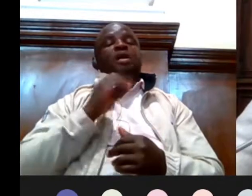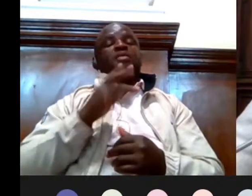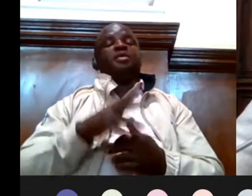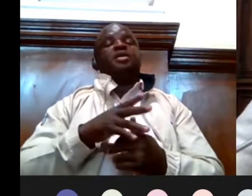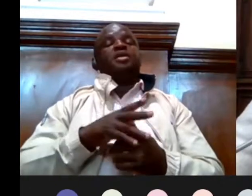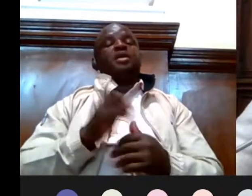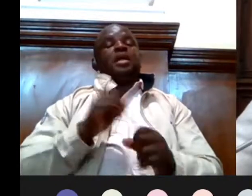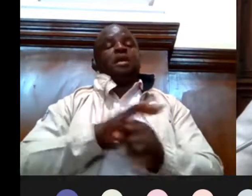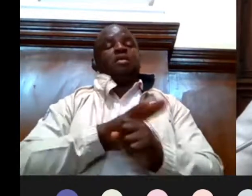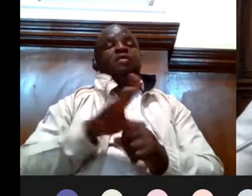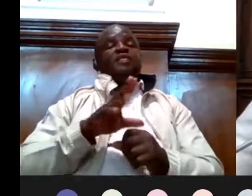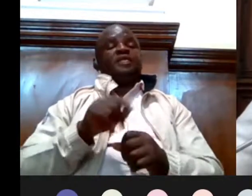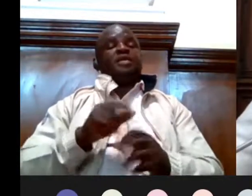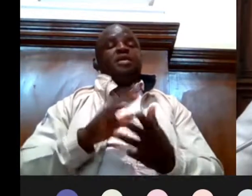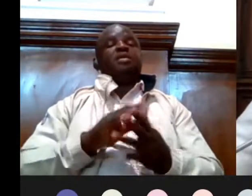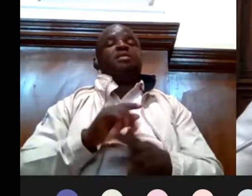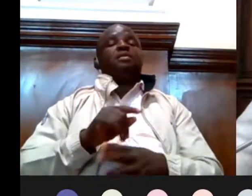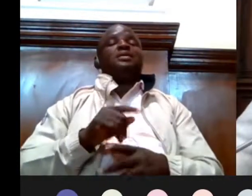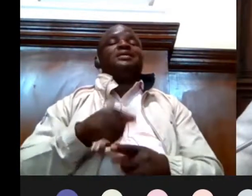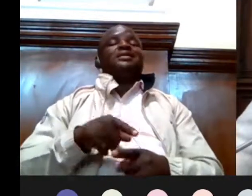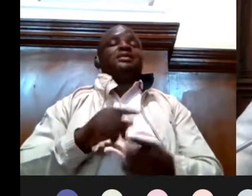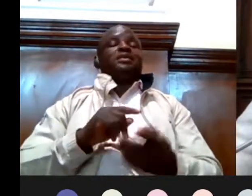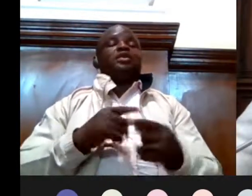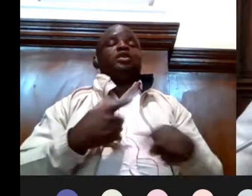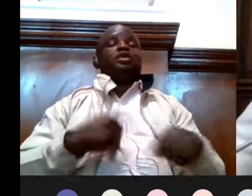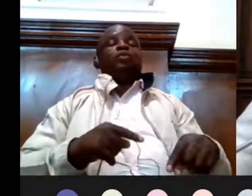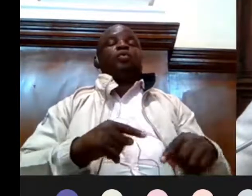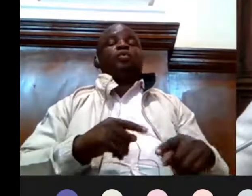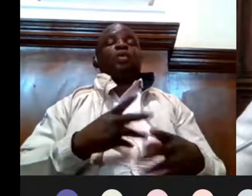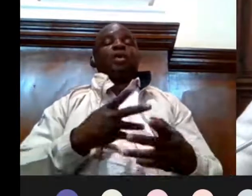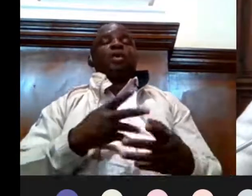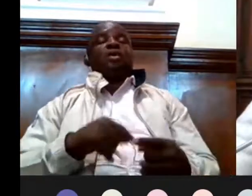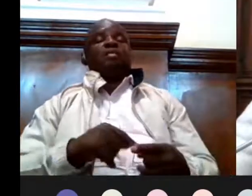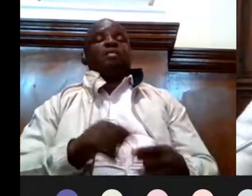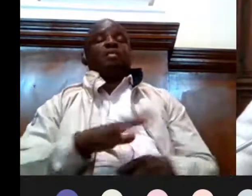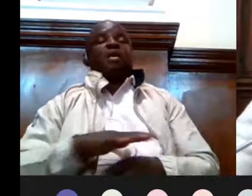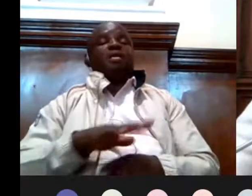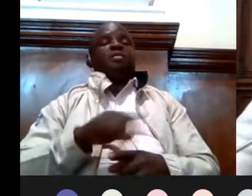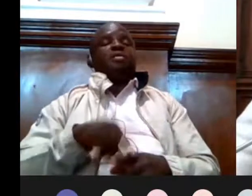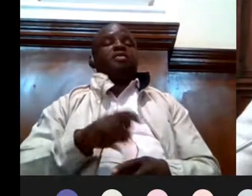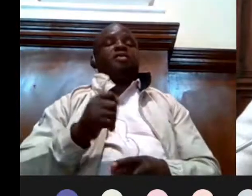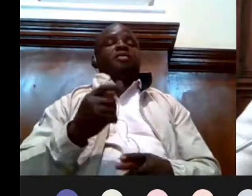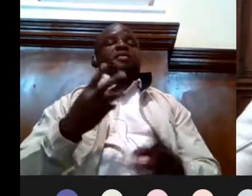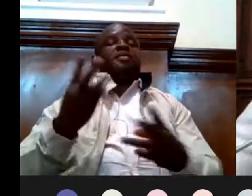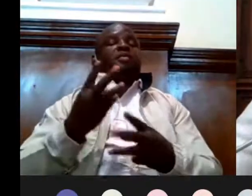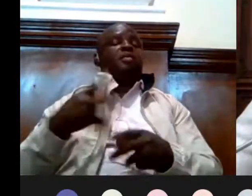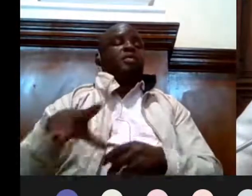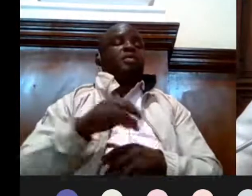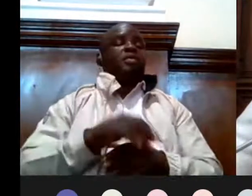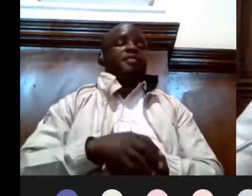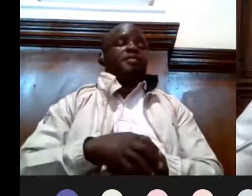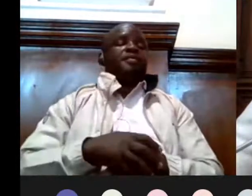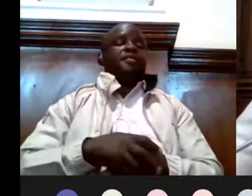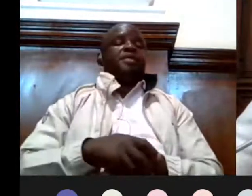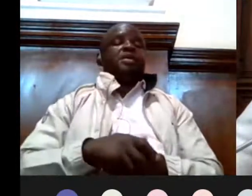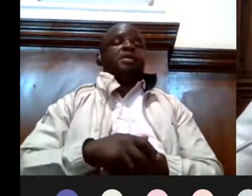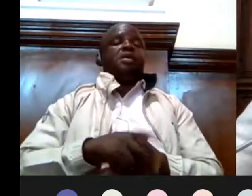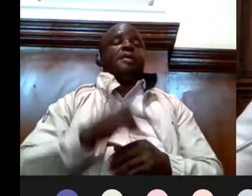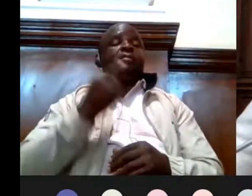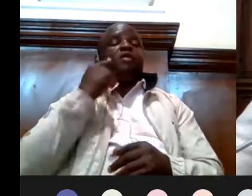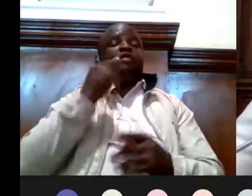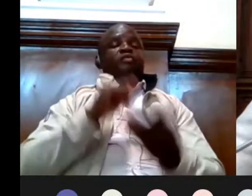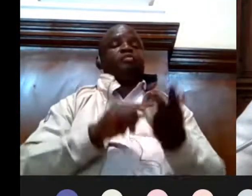Speaker, COVID-19 pandemic has threatened the well-being and lives of all human beings. Evidence shows that